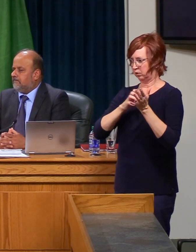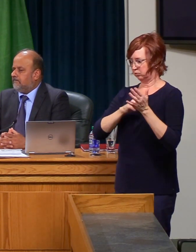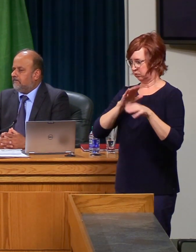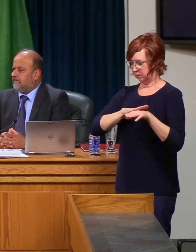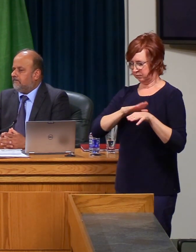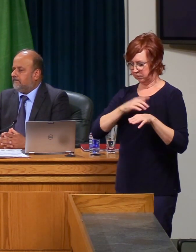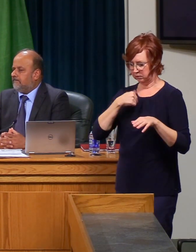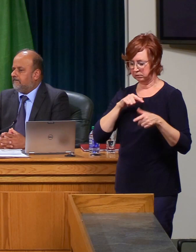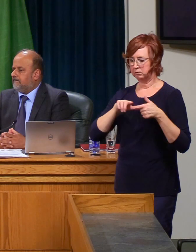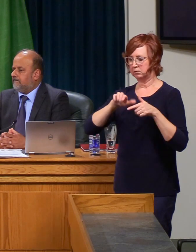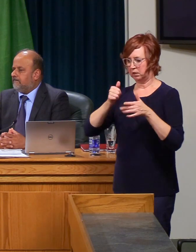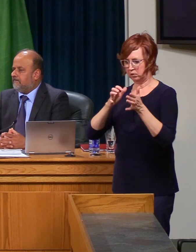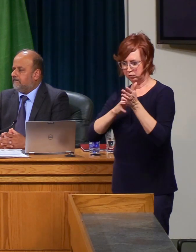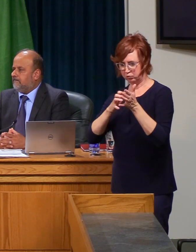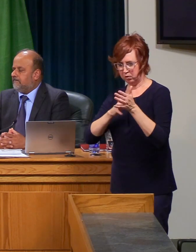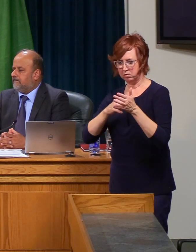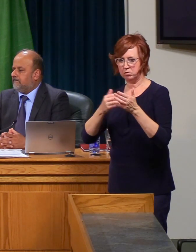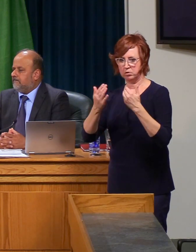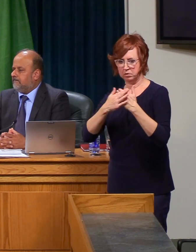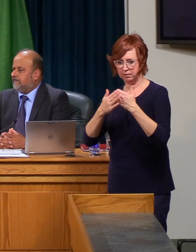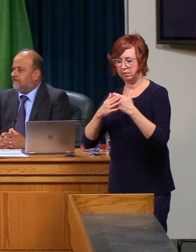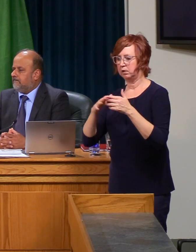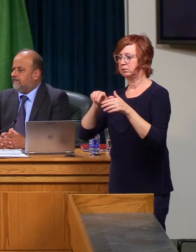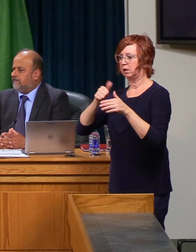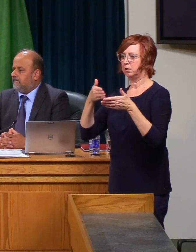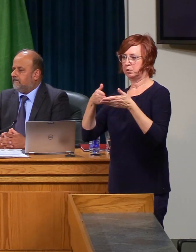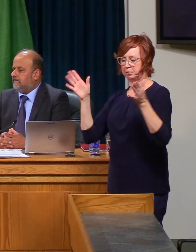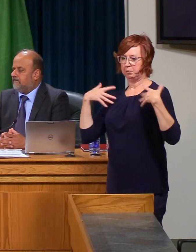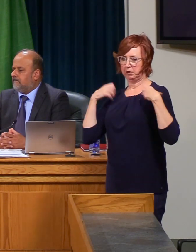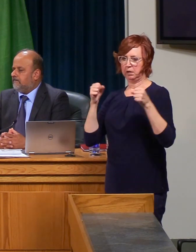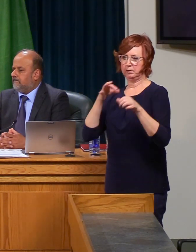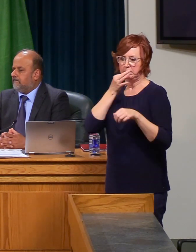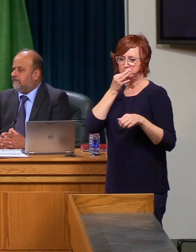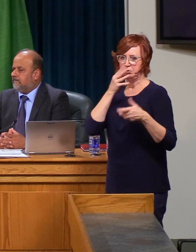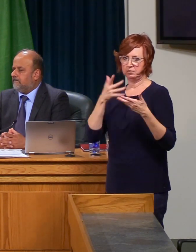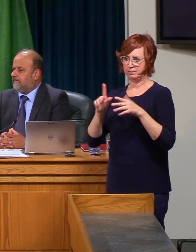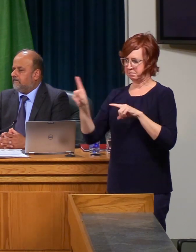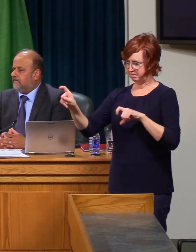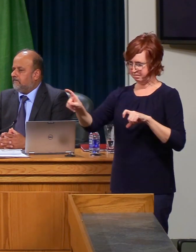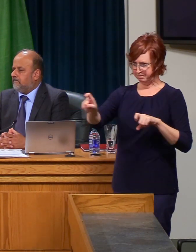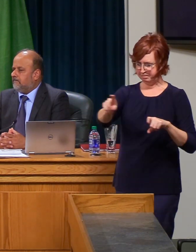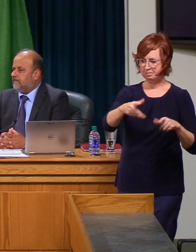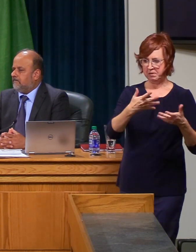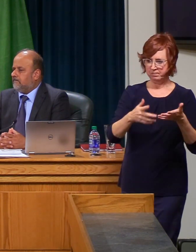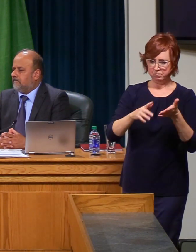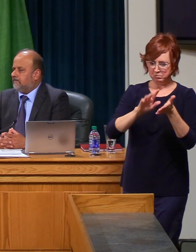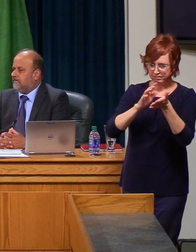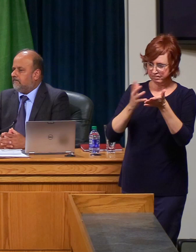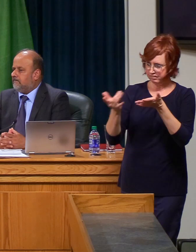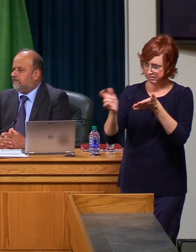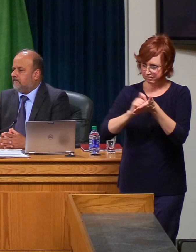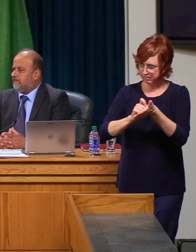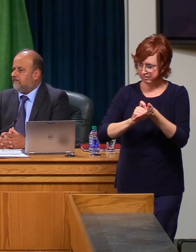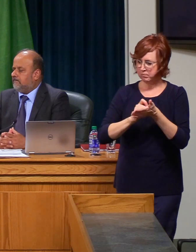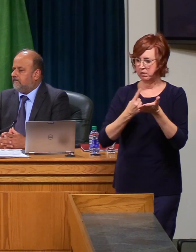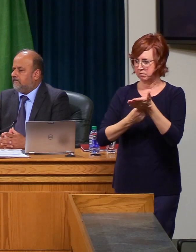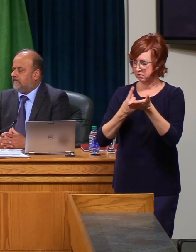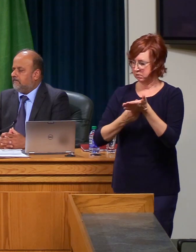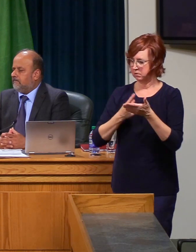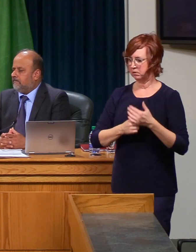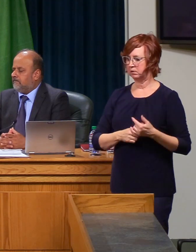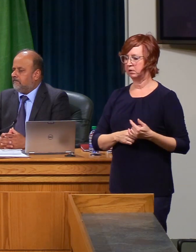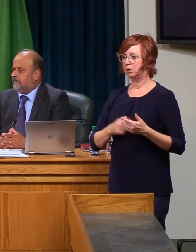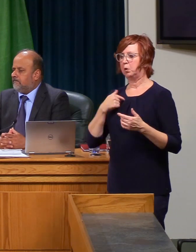health experts within the Ministry of Health. What we are asking all residents of the province to do is to heed Dr.